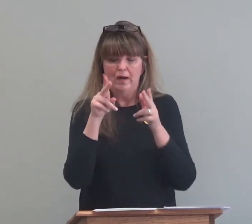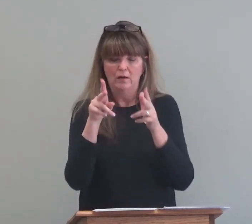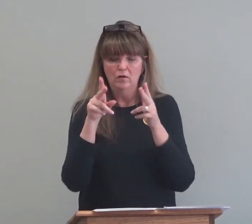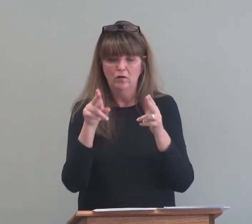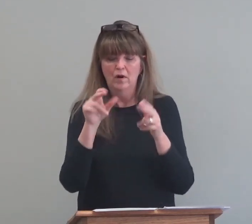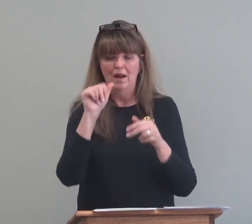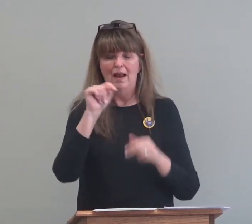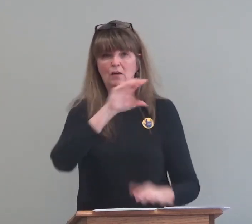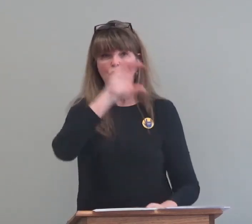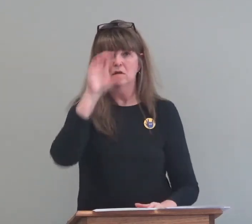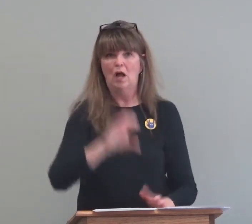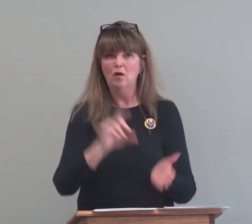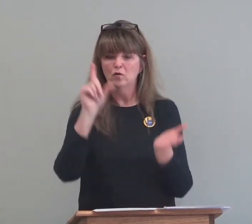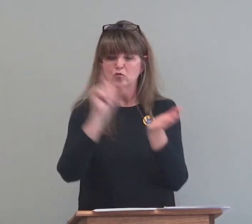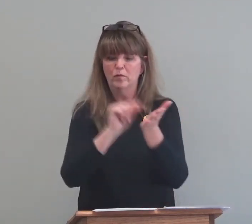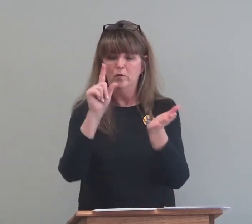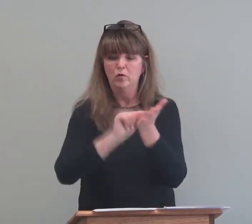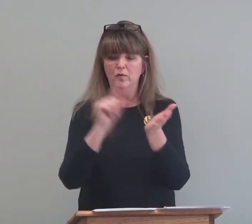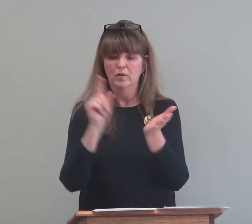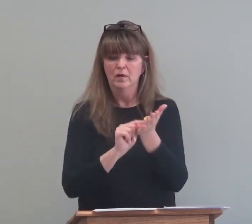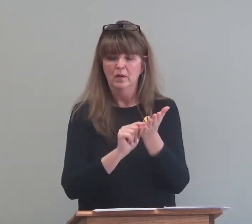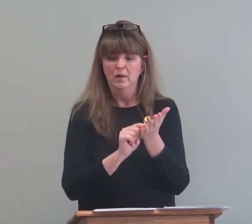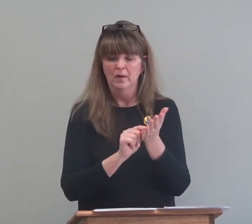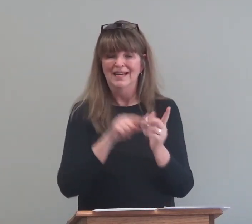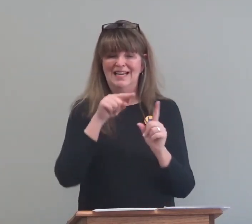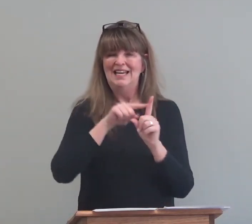He's the legal editor at the Chicago Tribune.